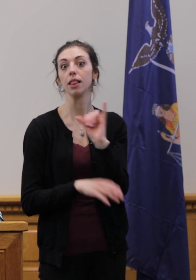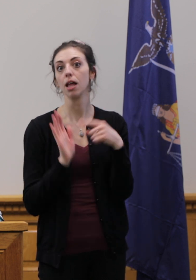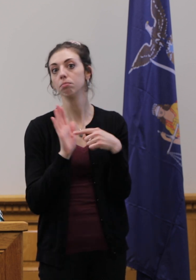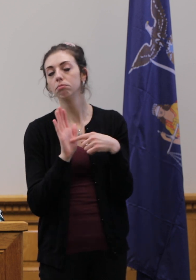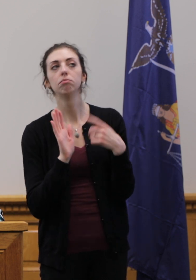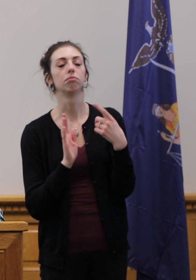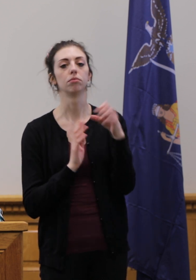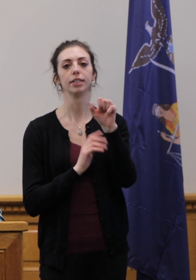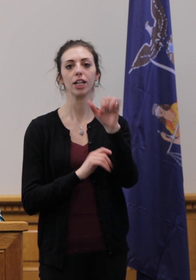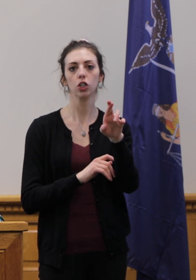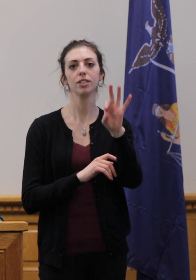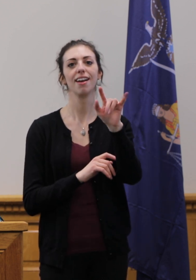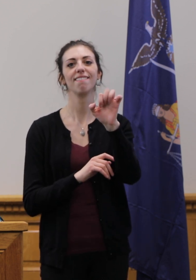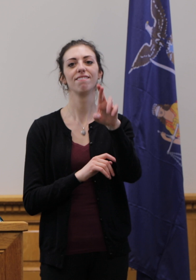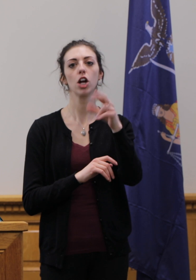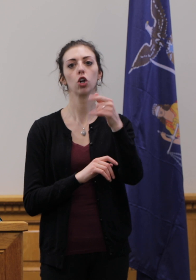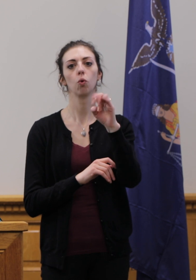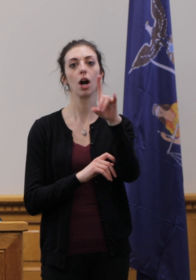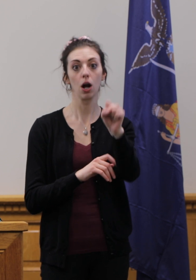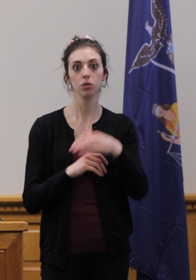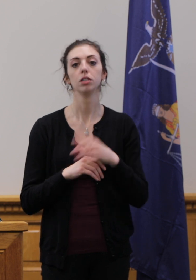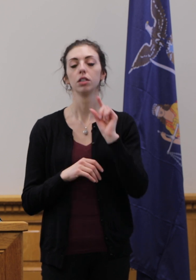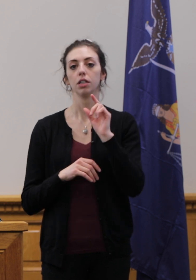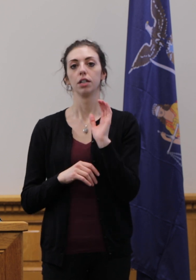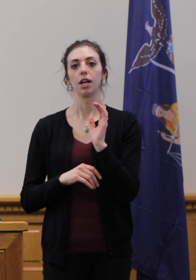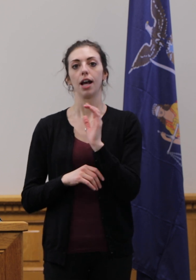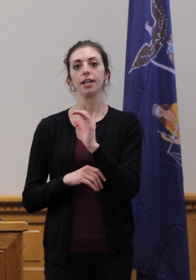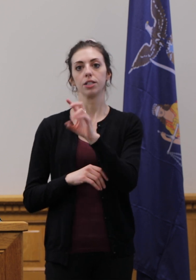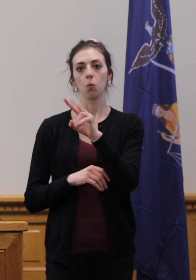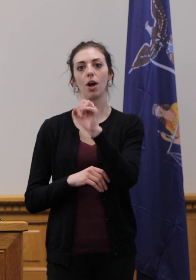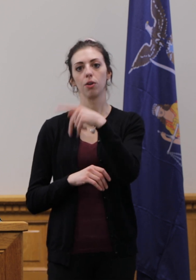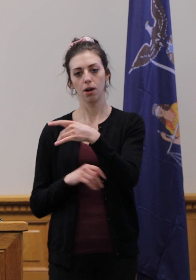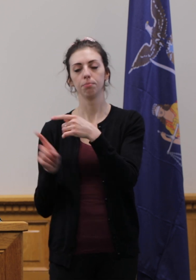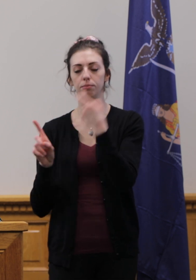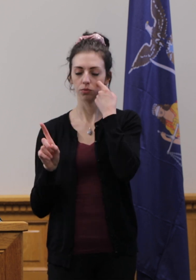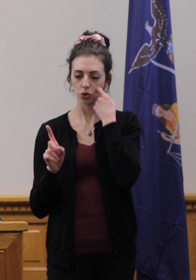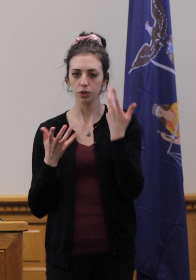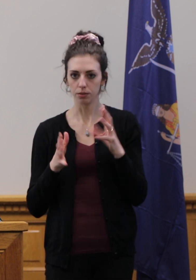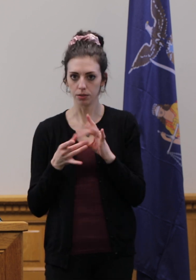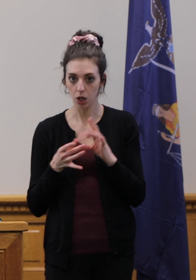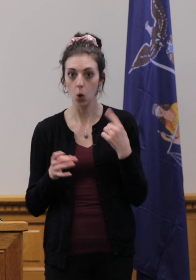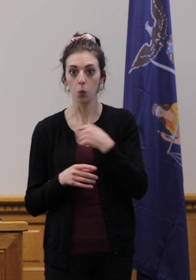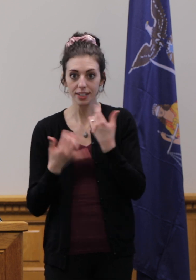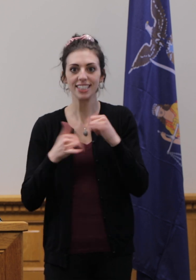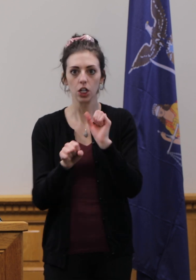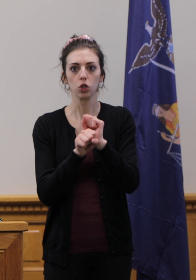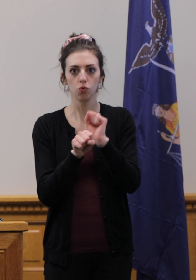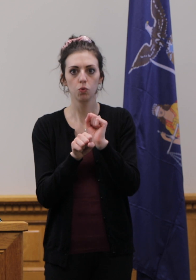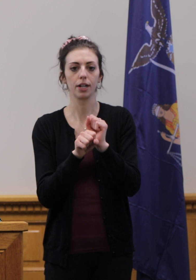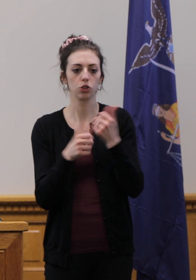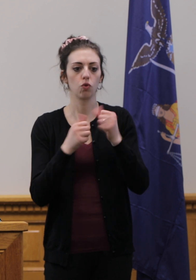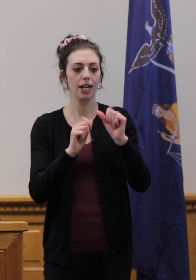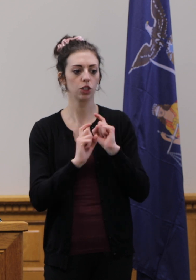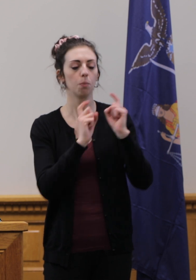Syracuse. As Chairman Weatherup mentioned, we are still working on meeting the needs of the Phase 1B population,